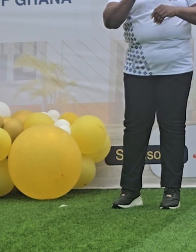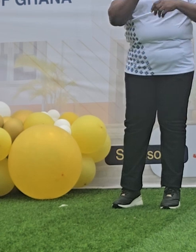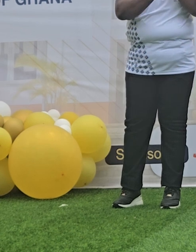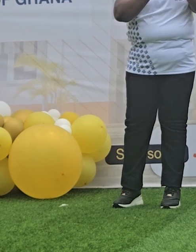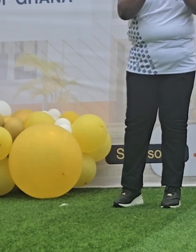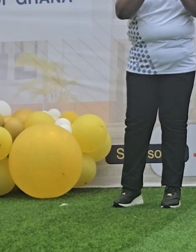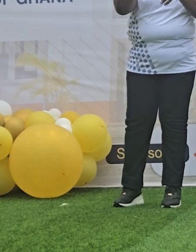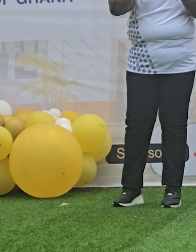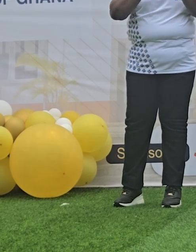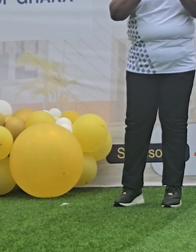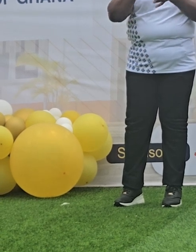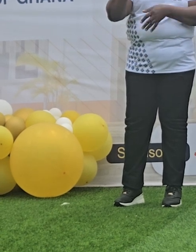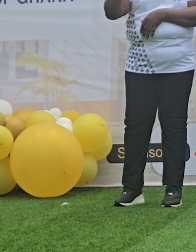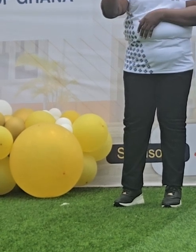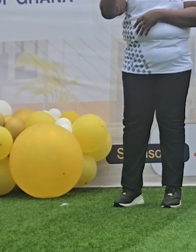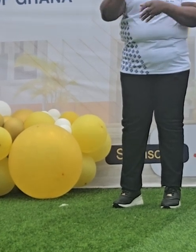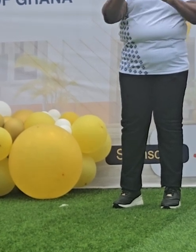2,600 in the main campus,